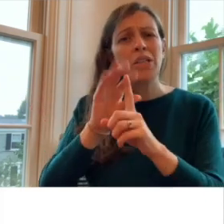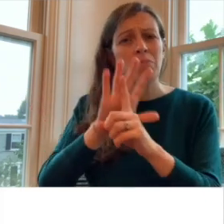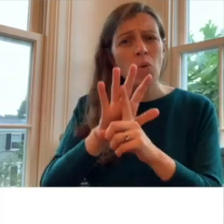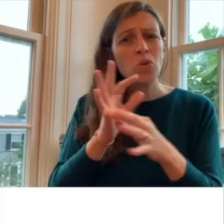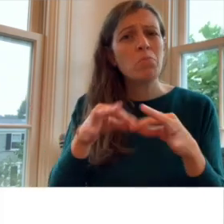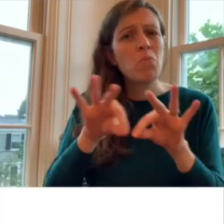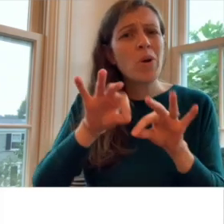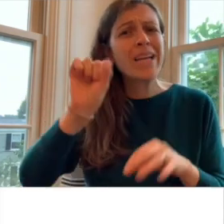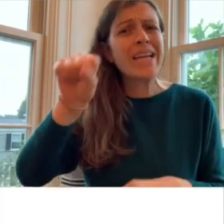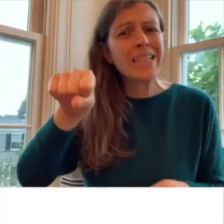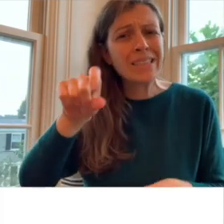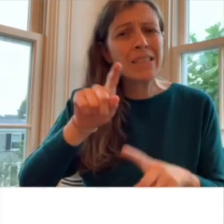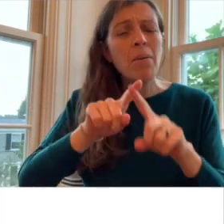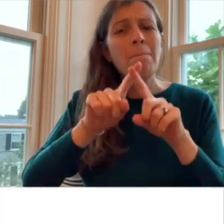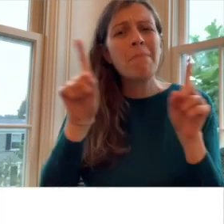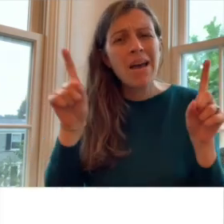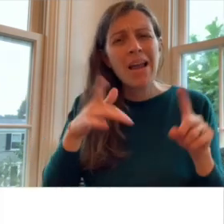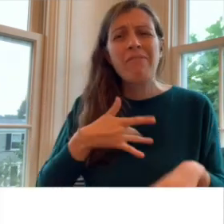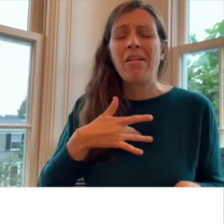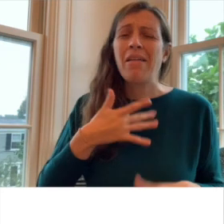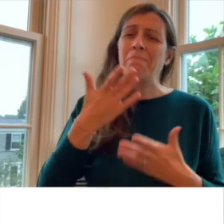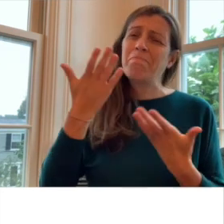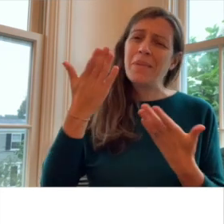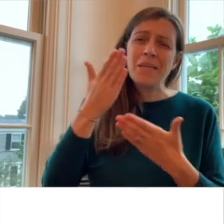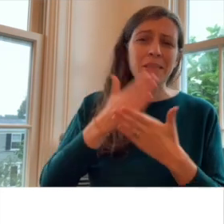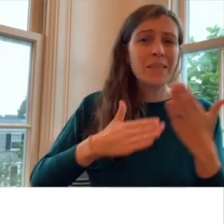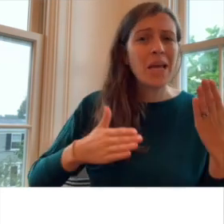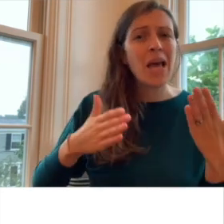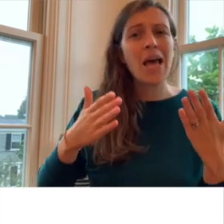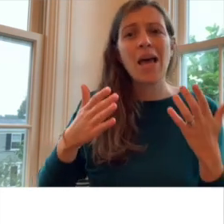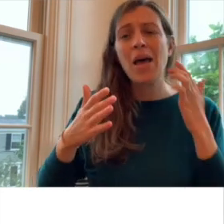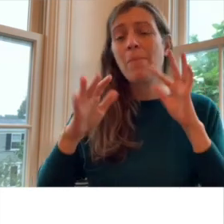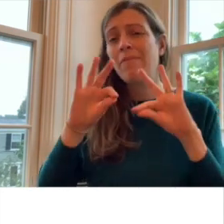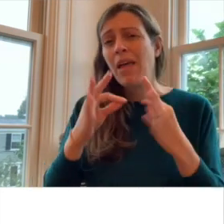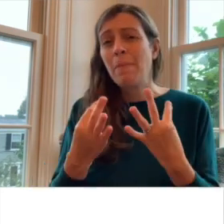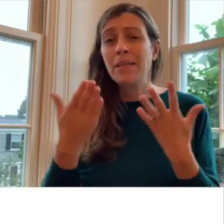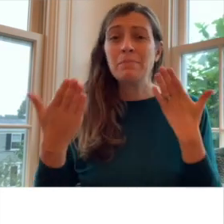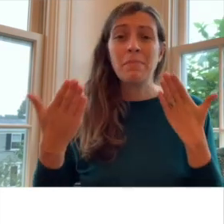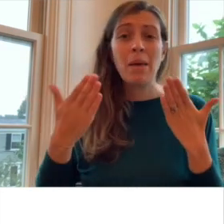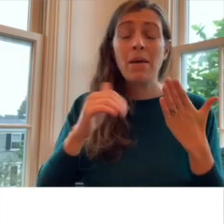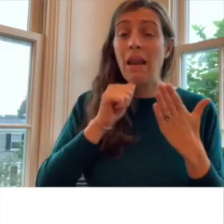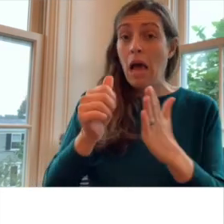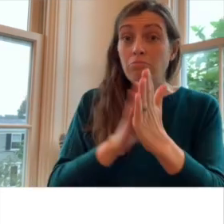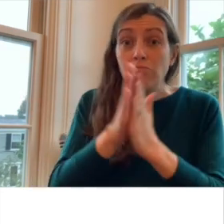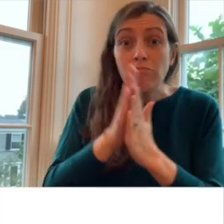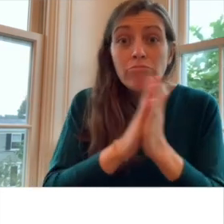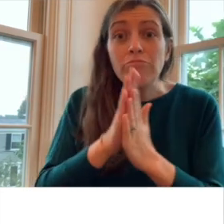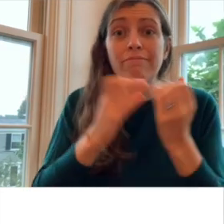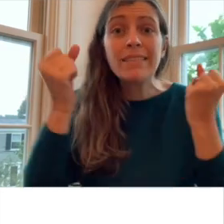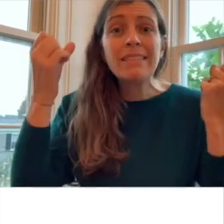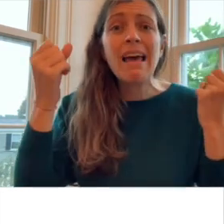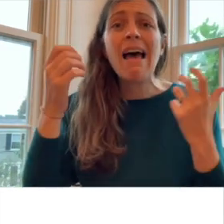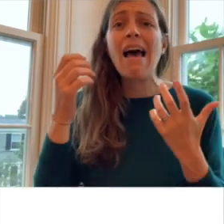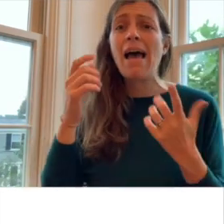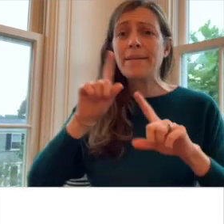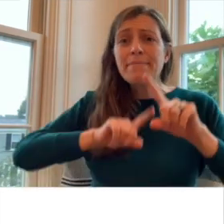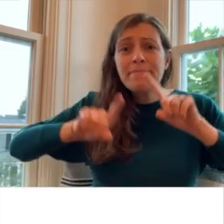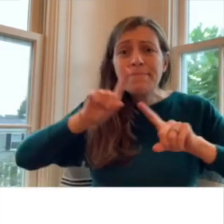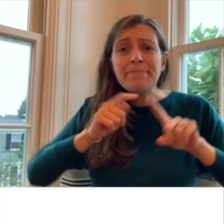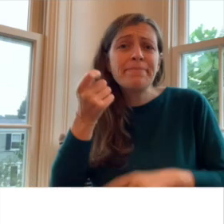I thought that yes, early exposure might be important, but I thought that there would be some degree of variability, parents who might